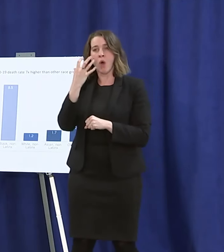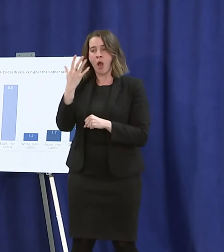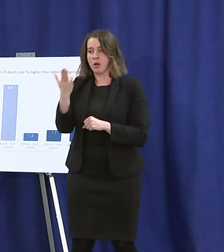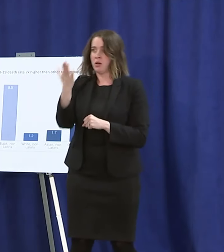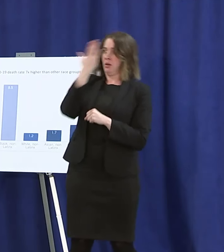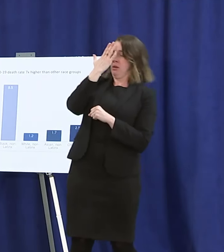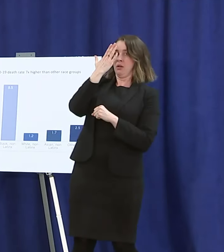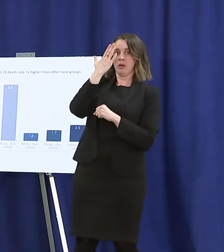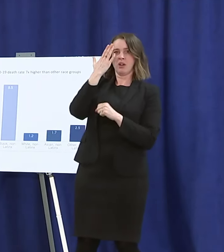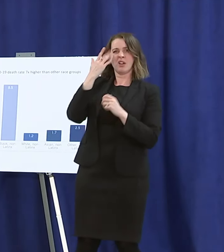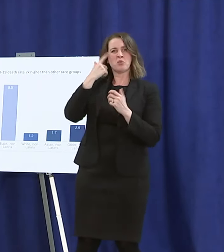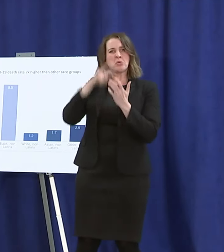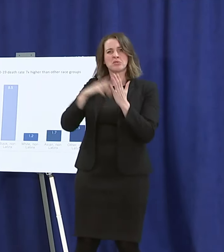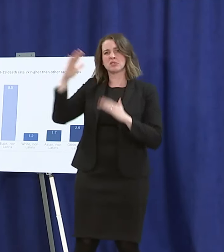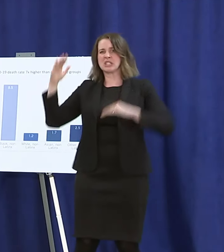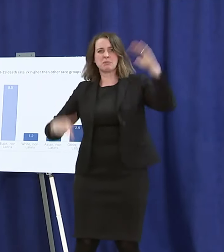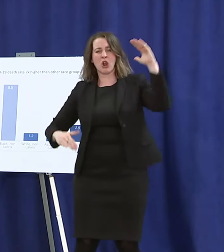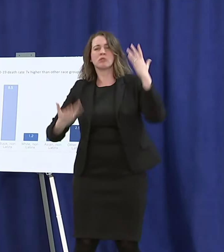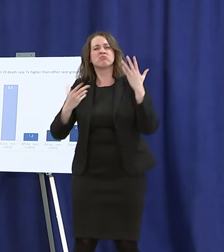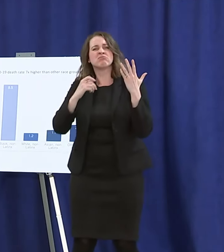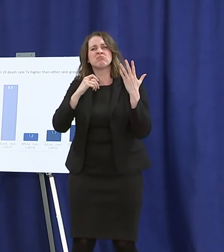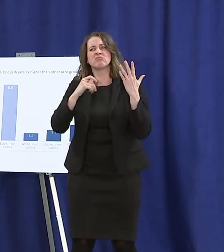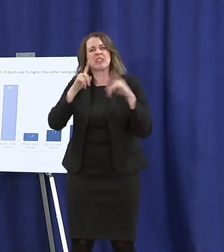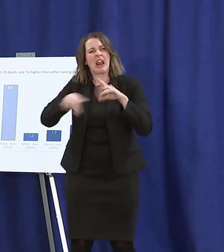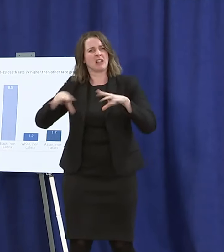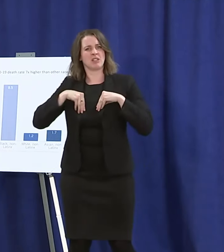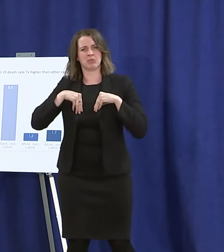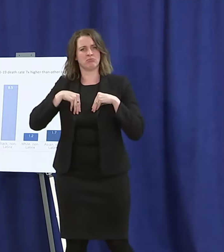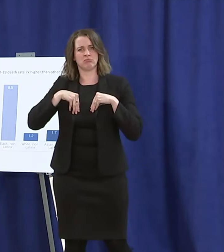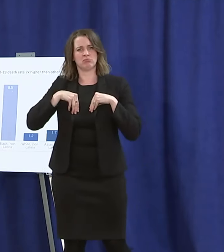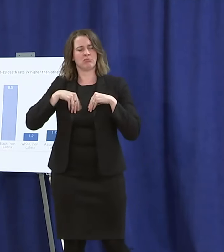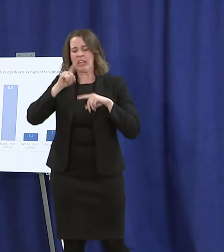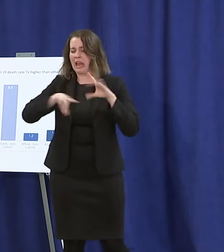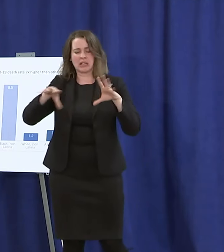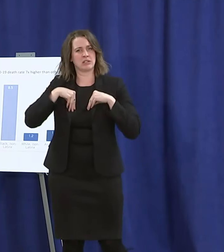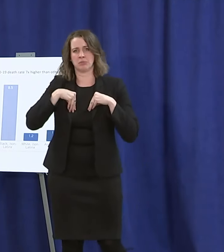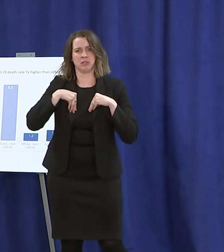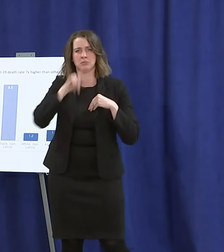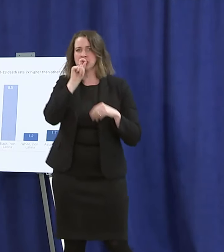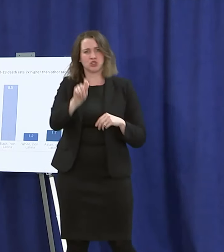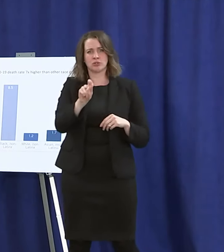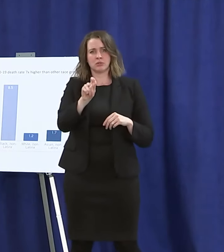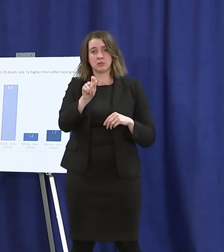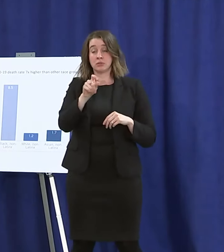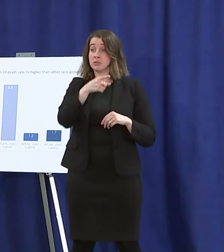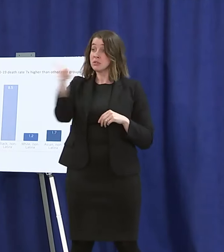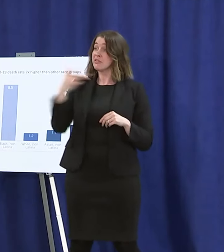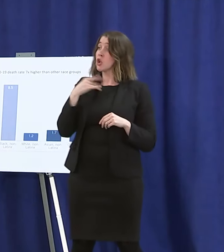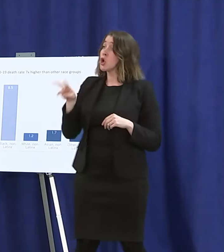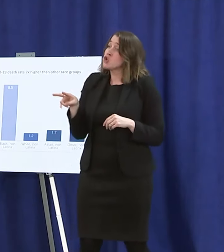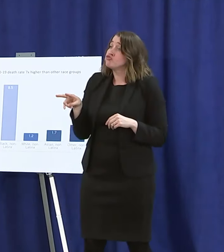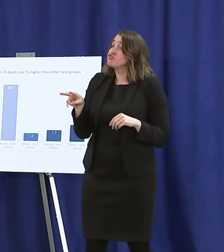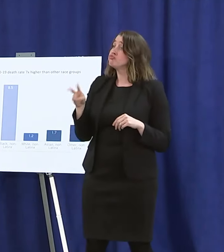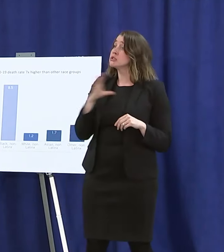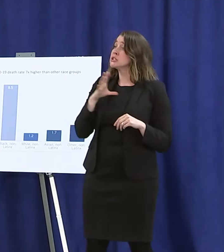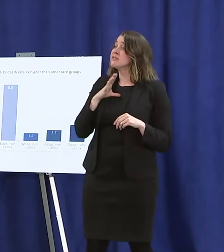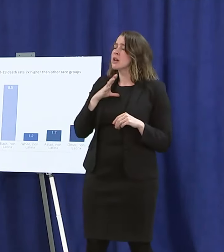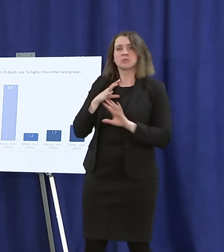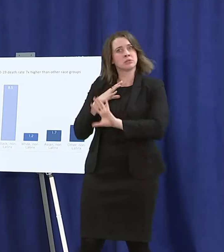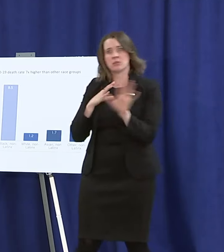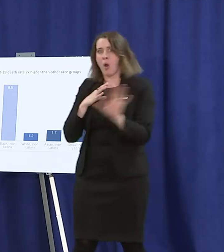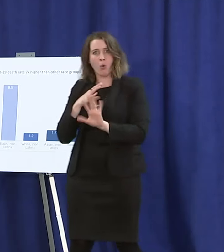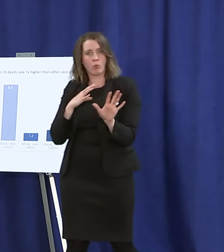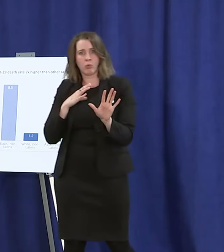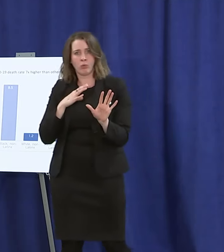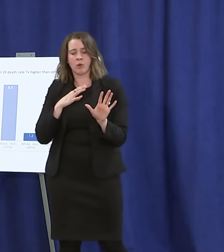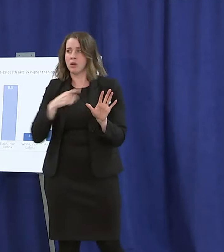disparity. It's unacceptable. No one should think that this is okay. And we have to step up